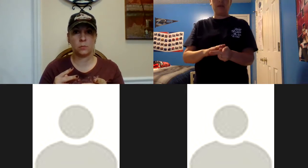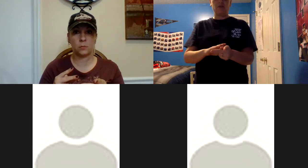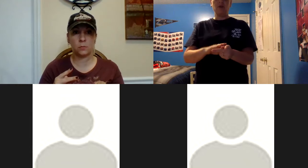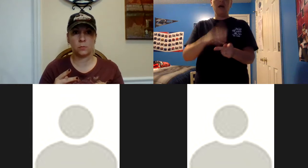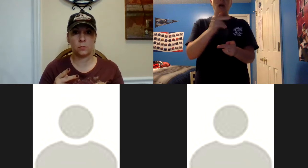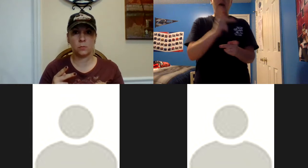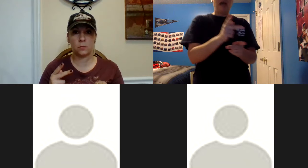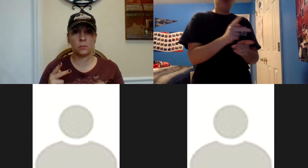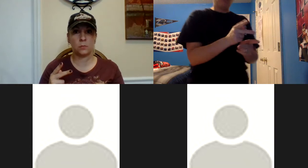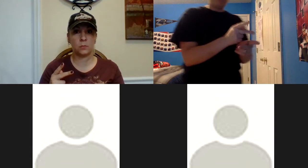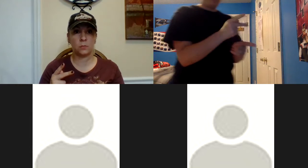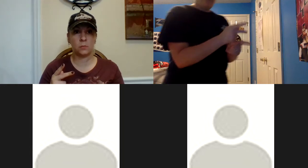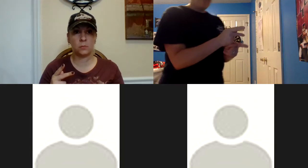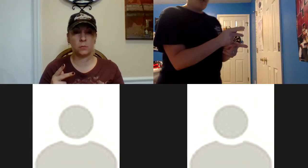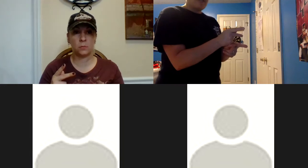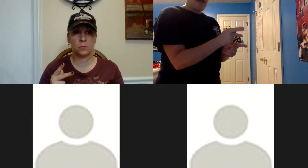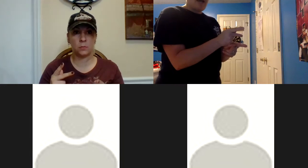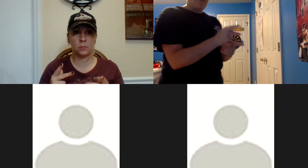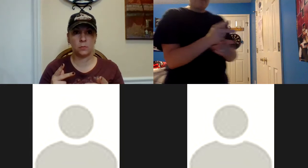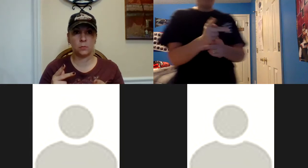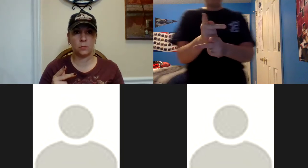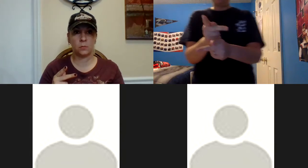for whatever. And the right one comes on